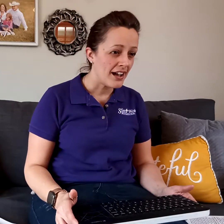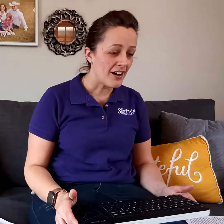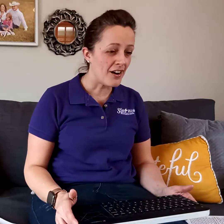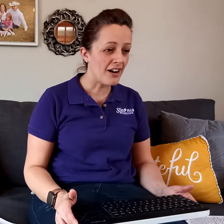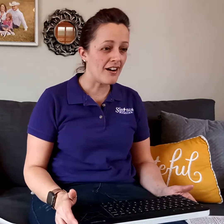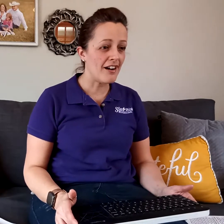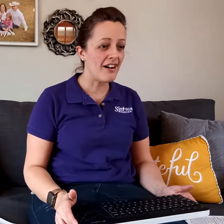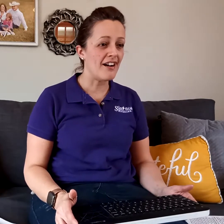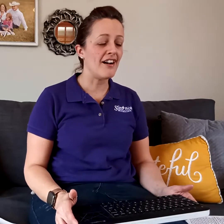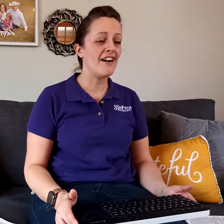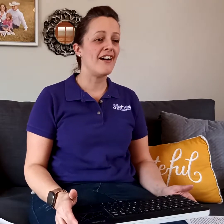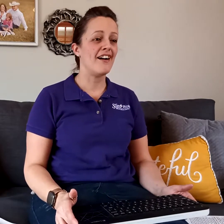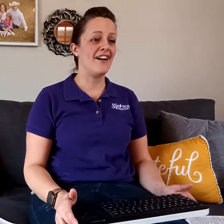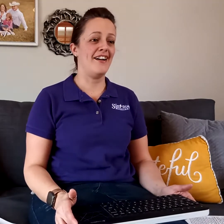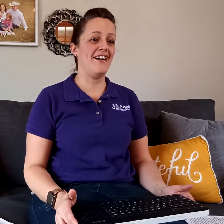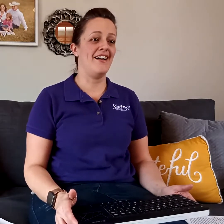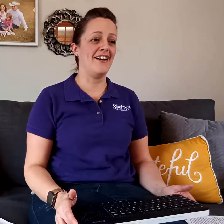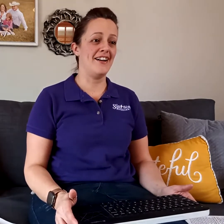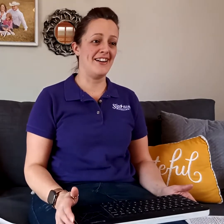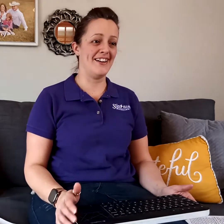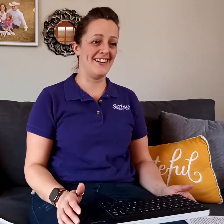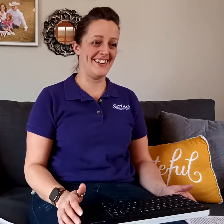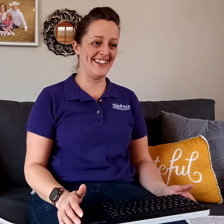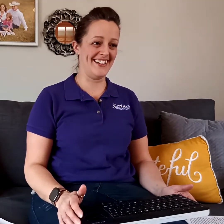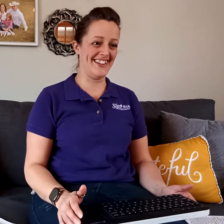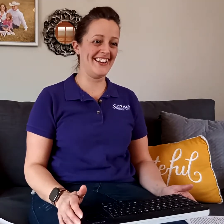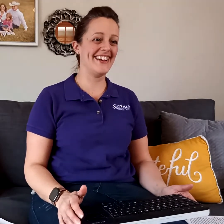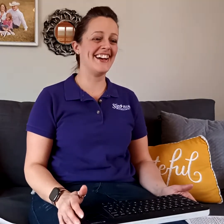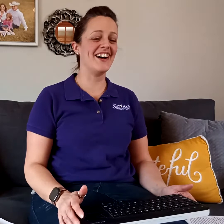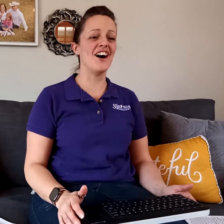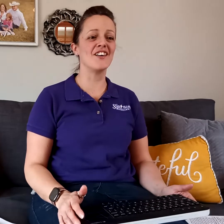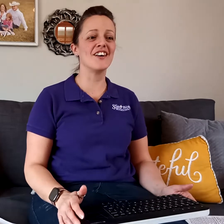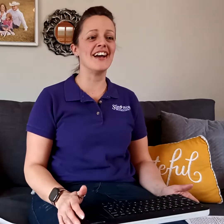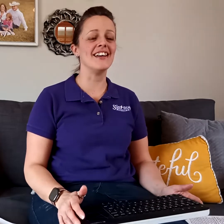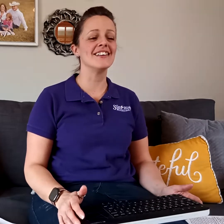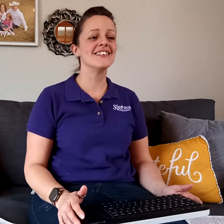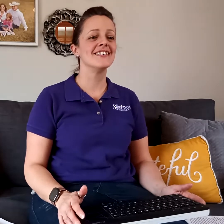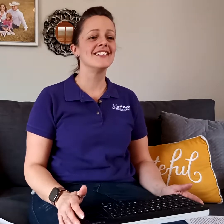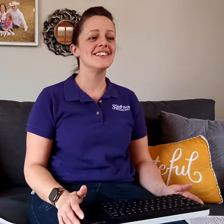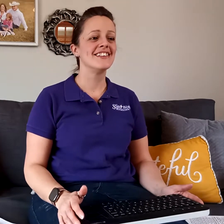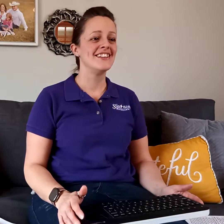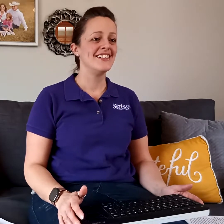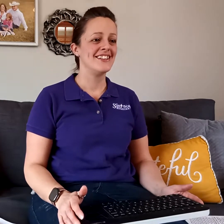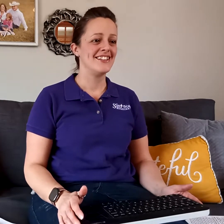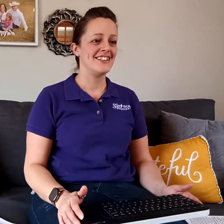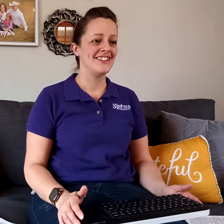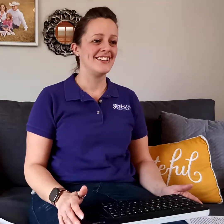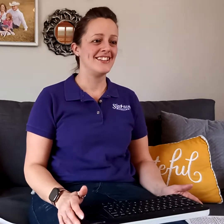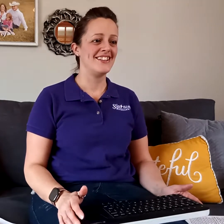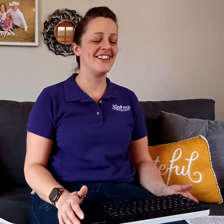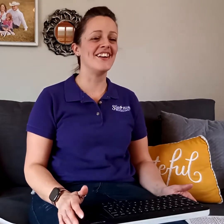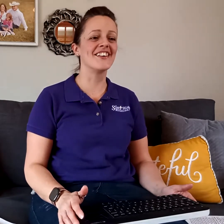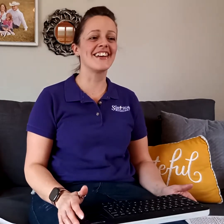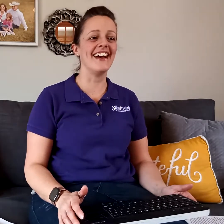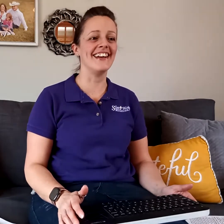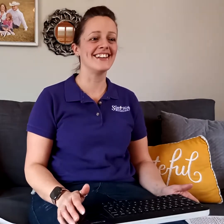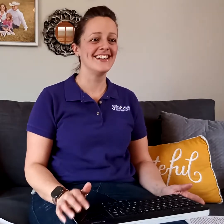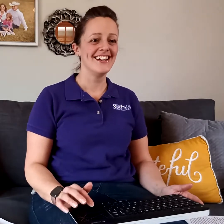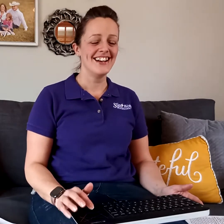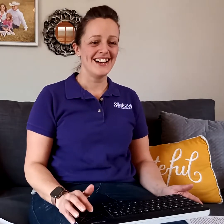didn't practice because I don't need to. I've done very well. All right. Probably wouldn't know. Okay. All